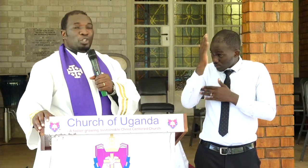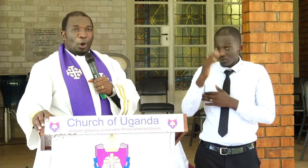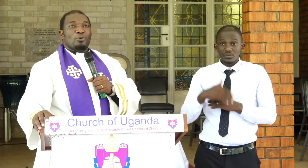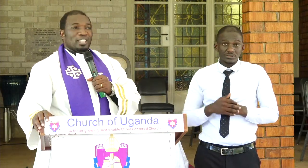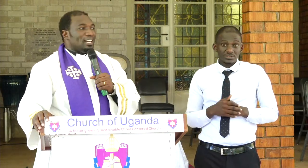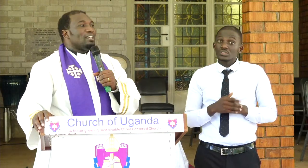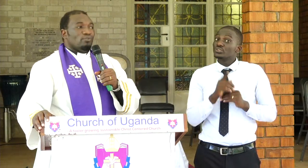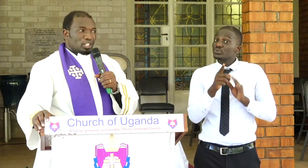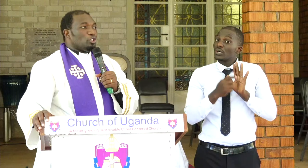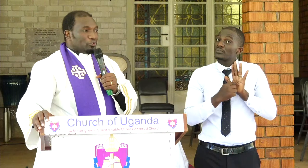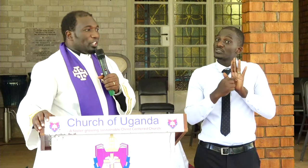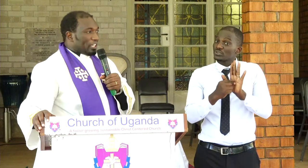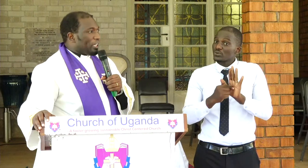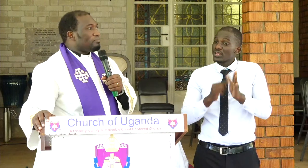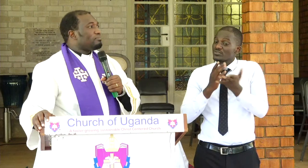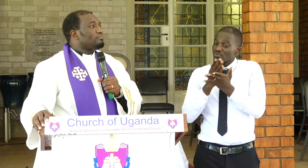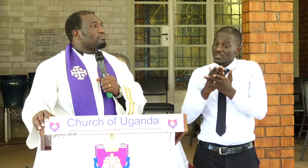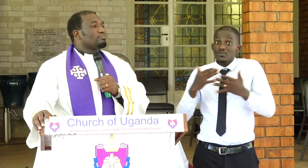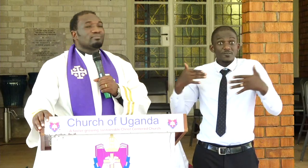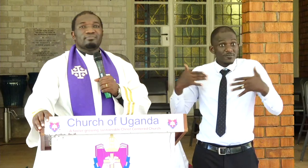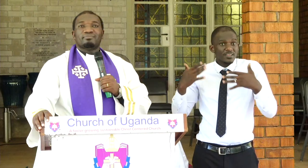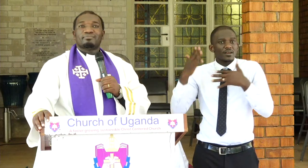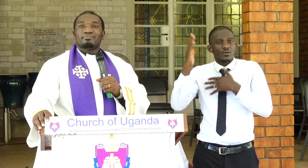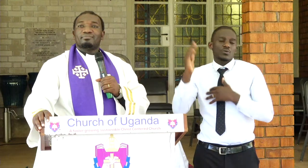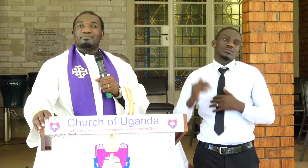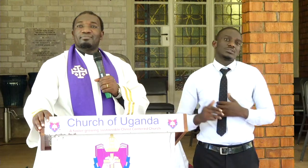have shown that you fear him.